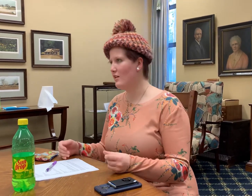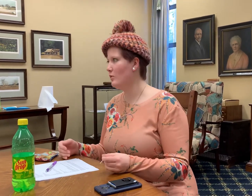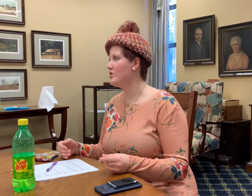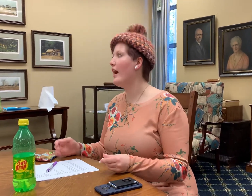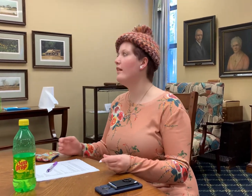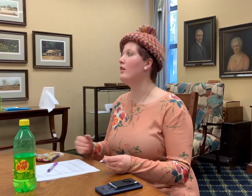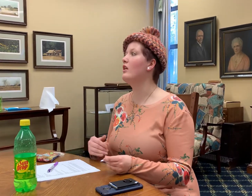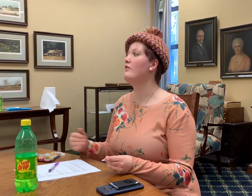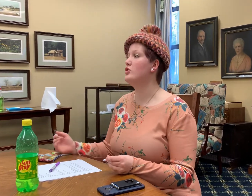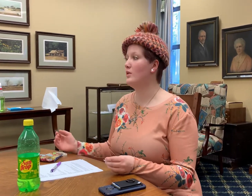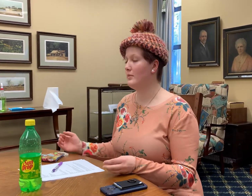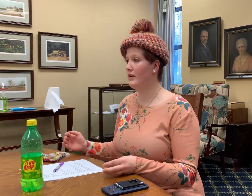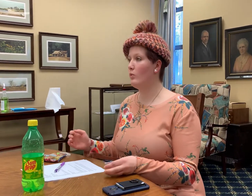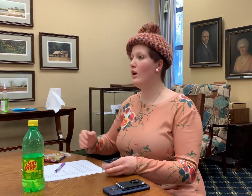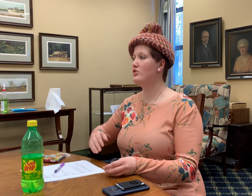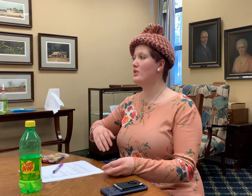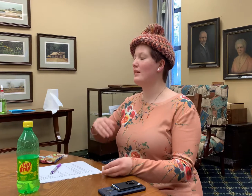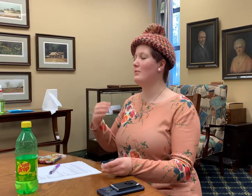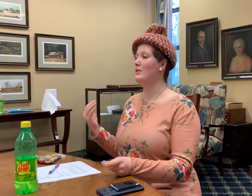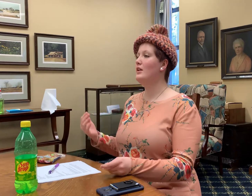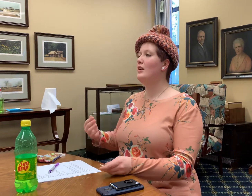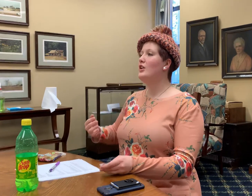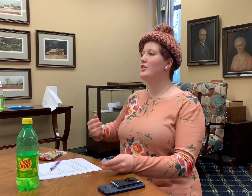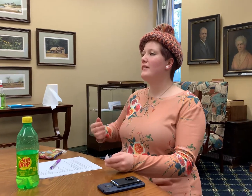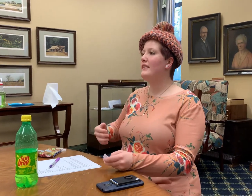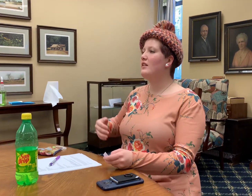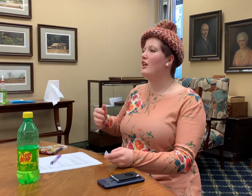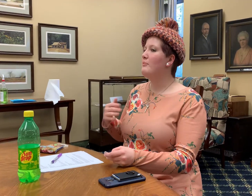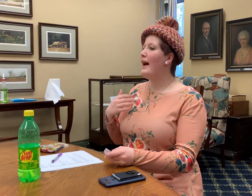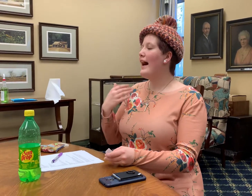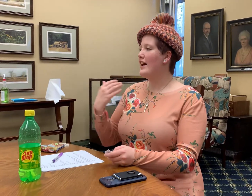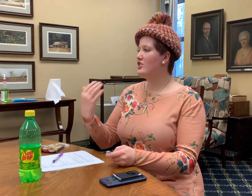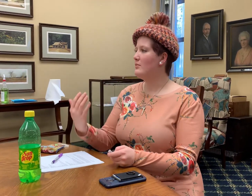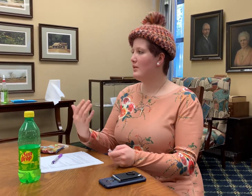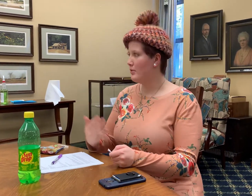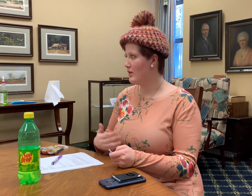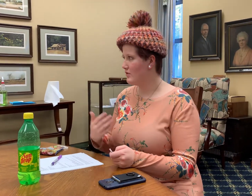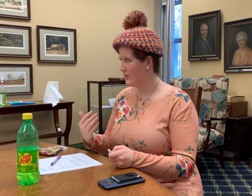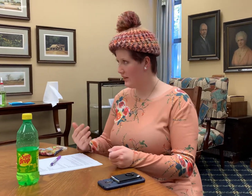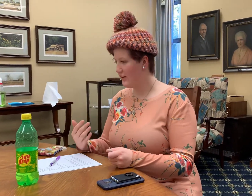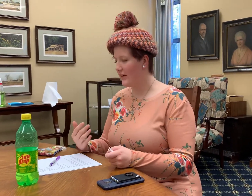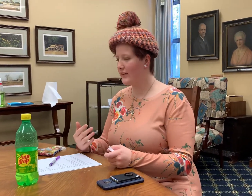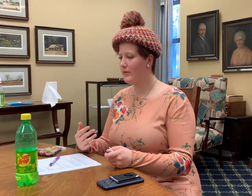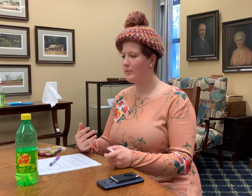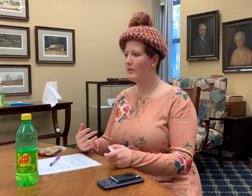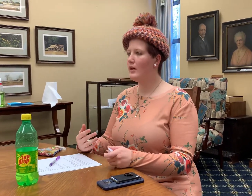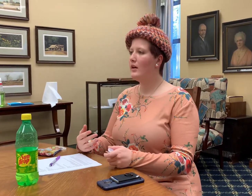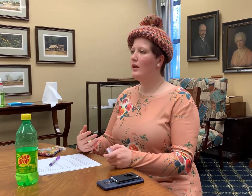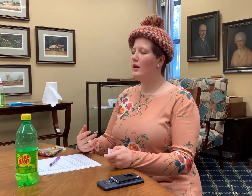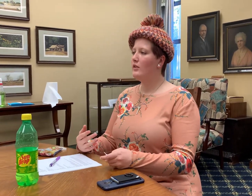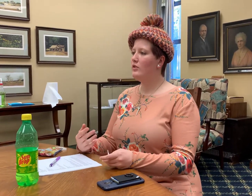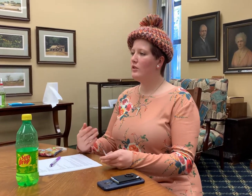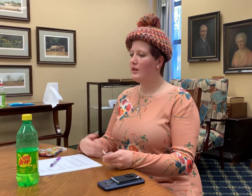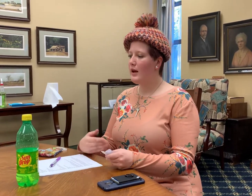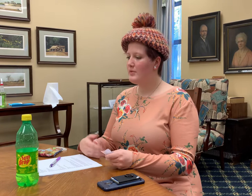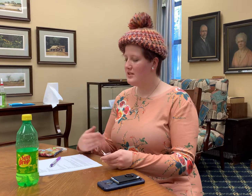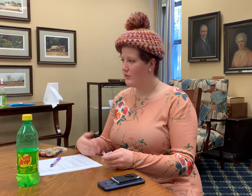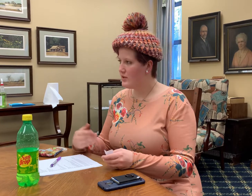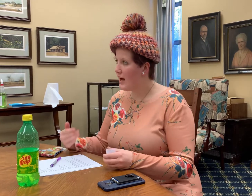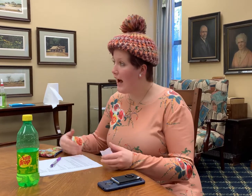I love doing because watching them, you can see a lot of passion being put into the lyrics. If you look it up in different types of